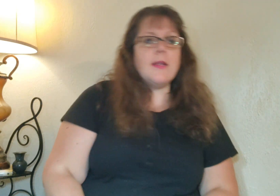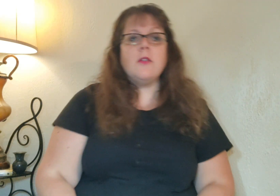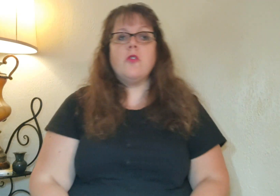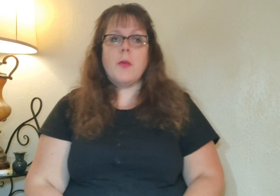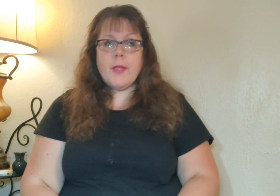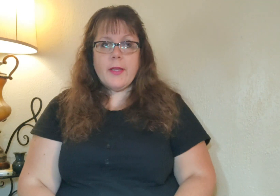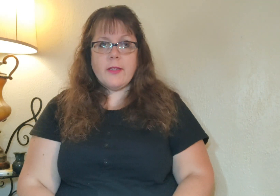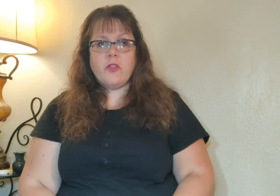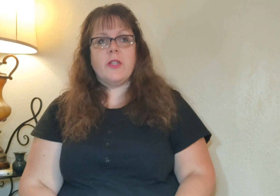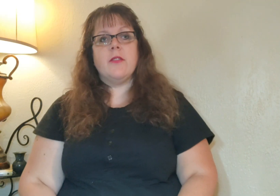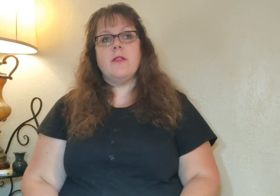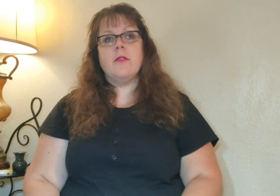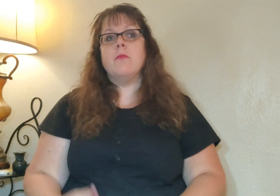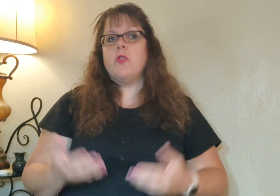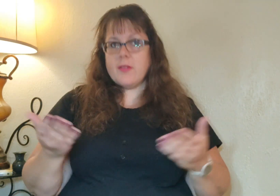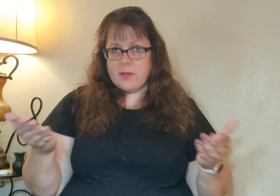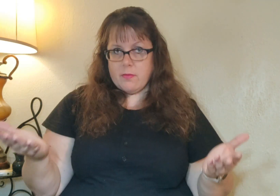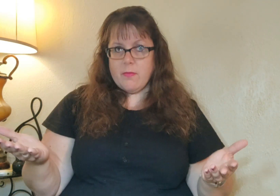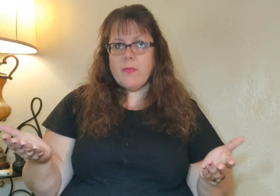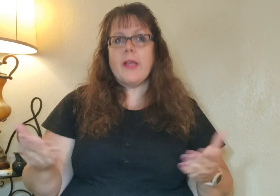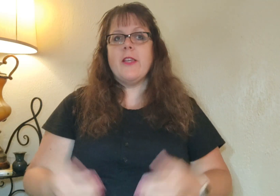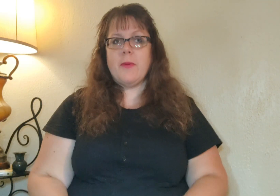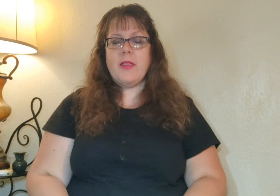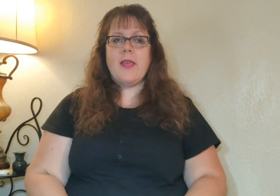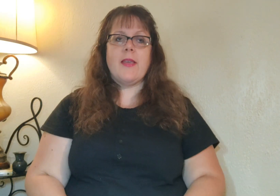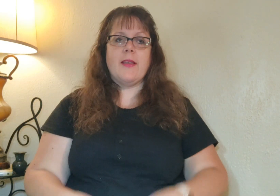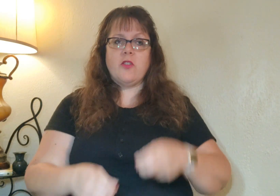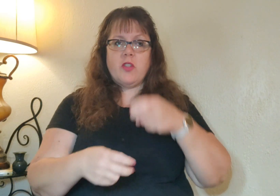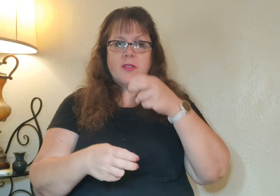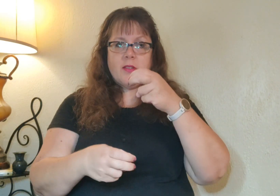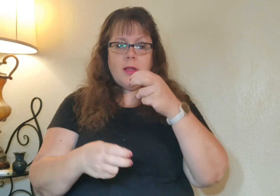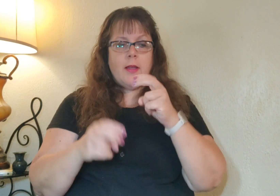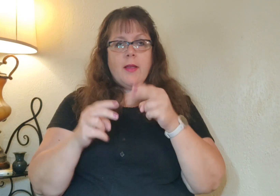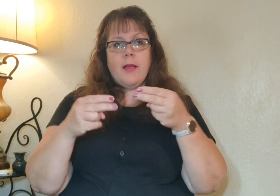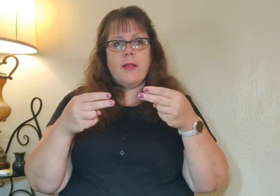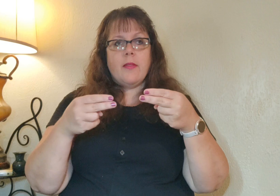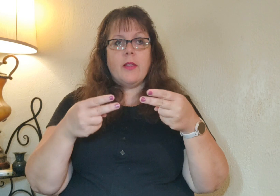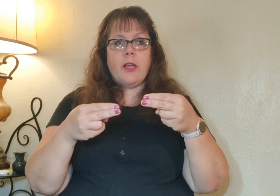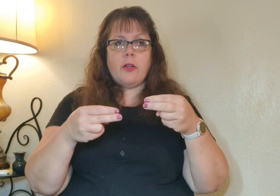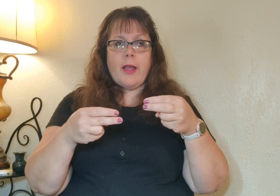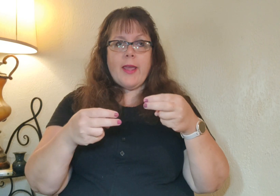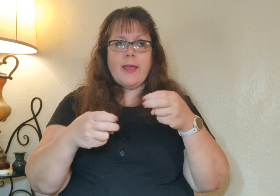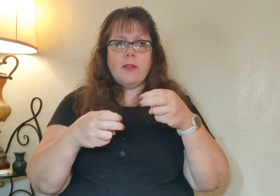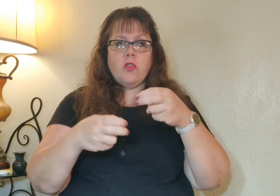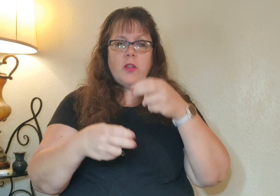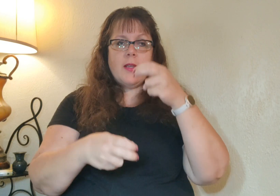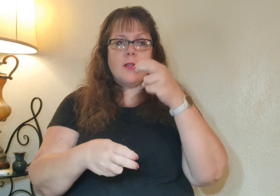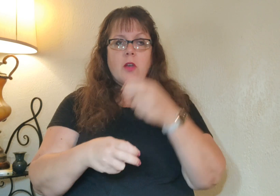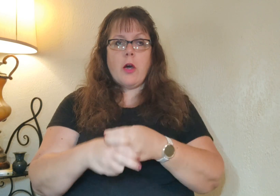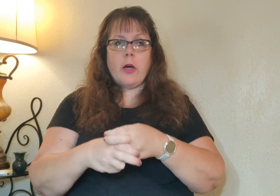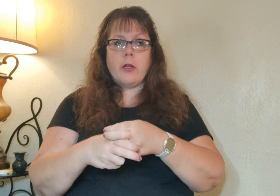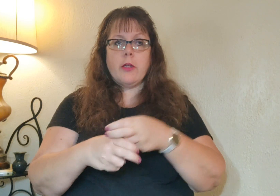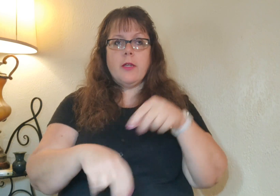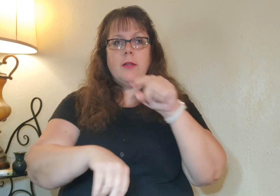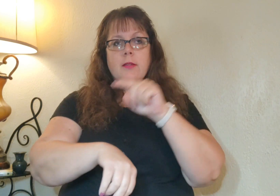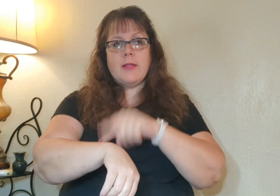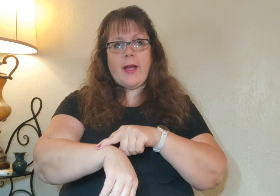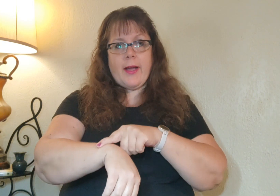In tribulations, just like you would think, it's just the letter H is hard